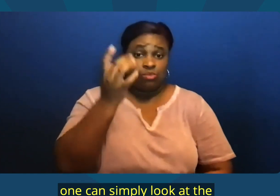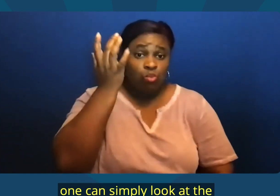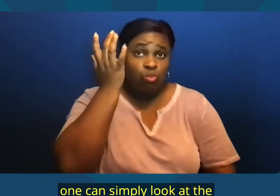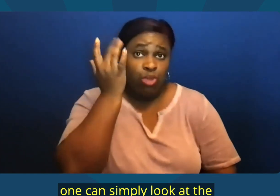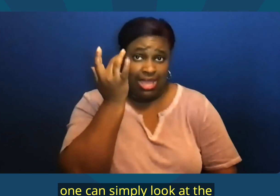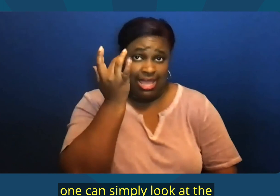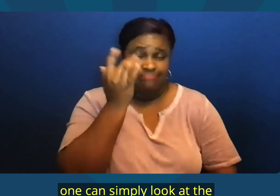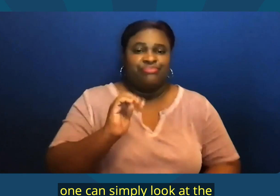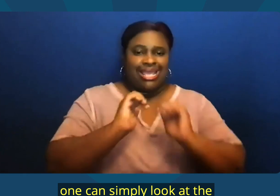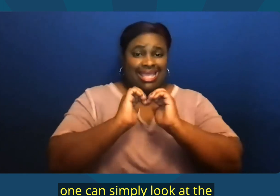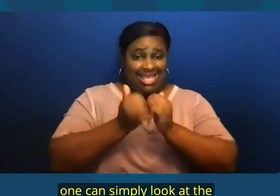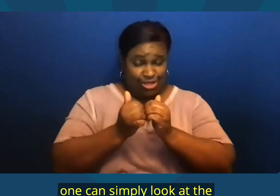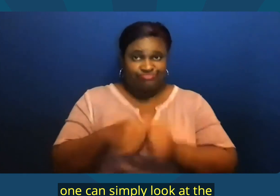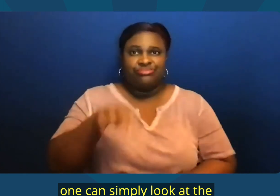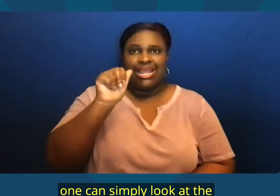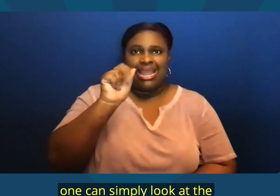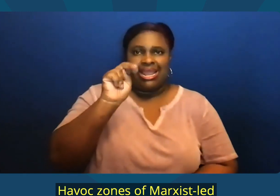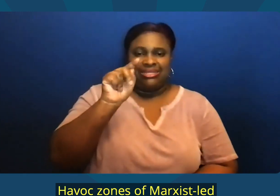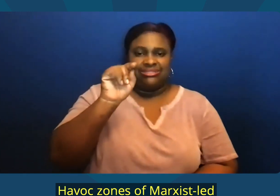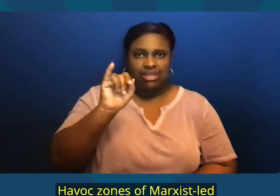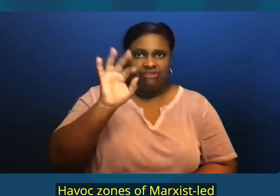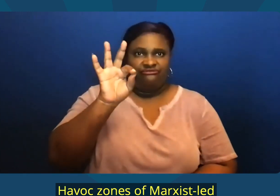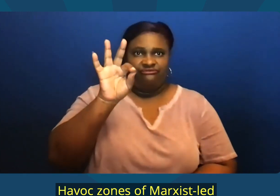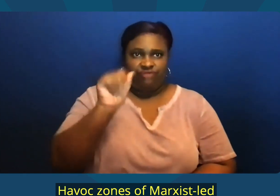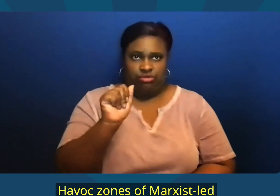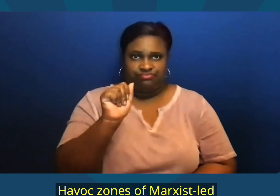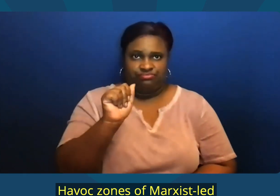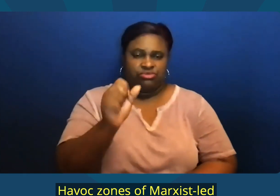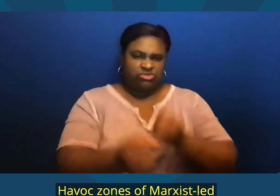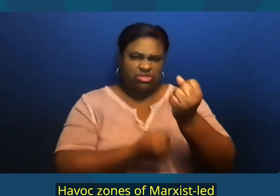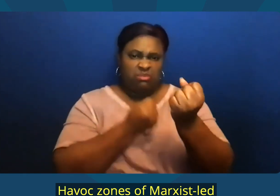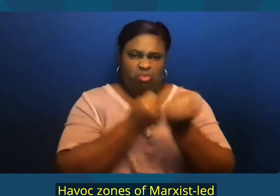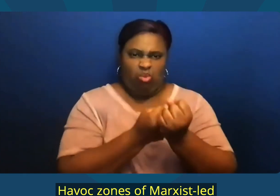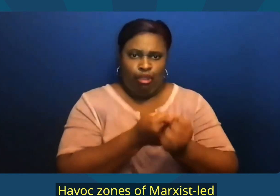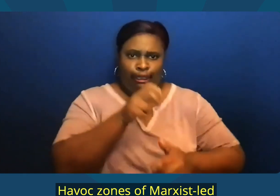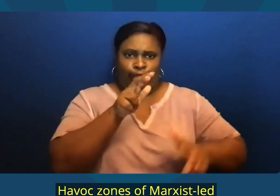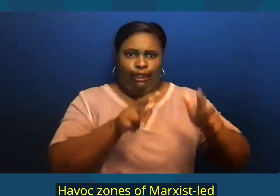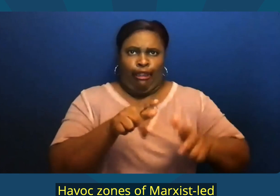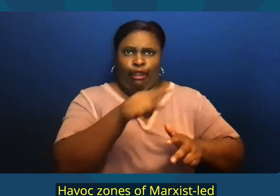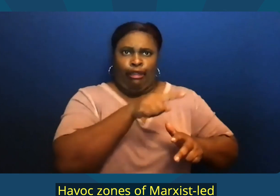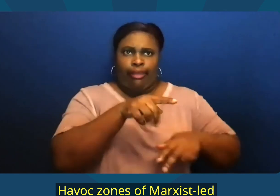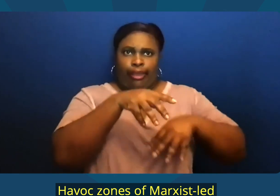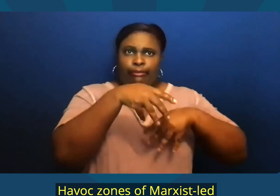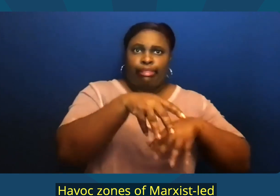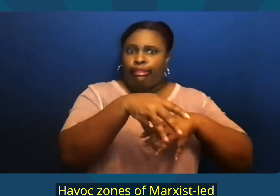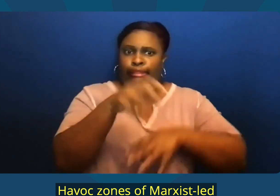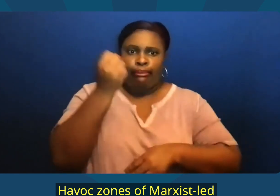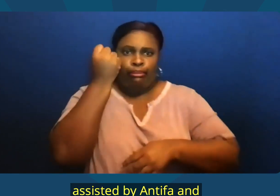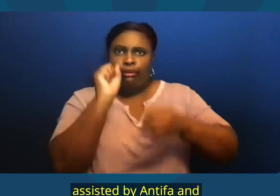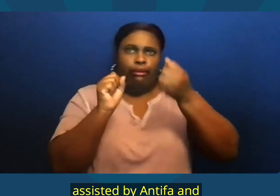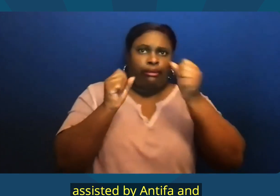peaceful protests. Havoc zones of Marxist-led organization